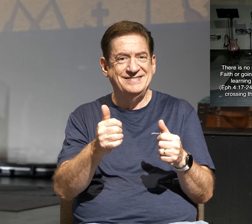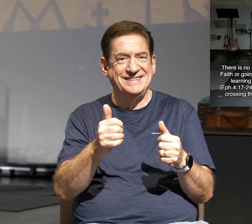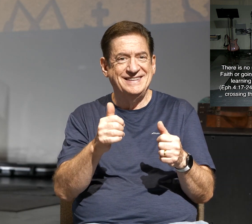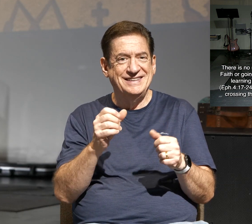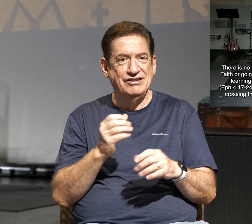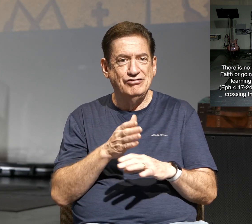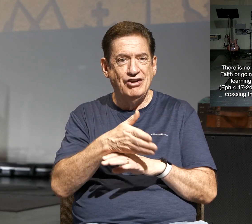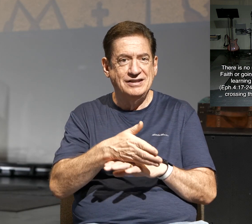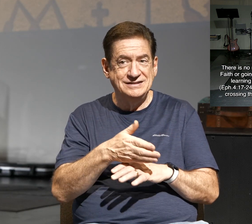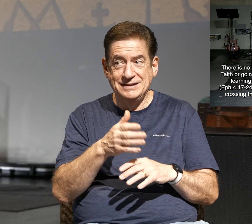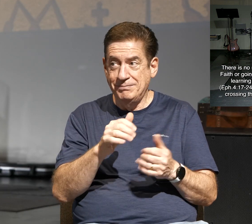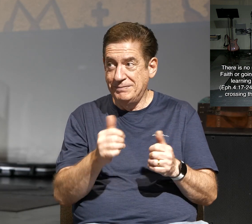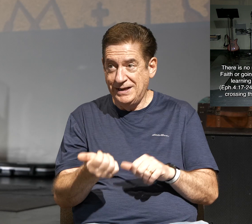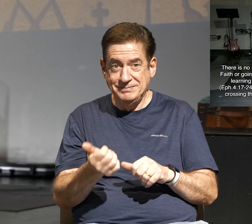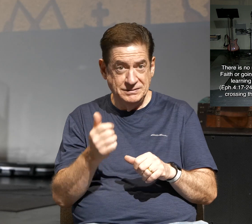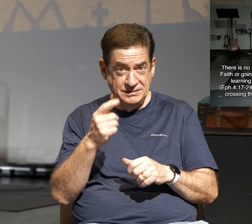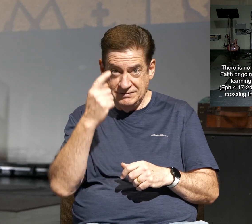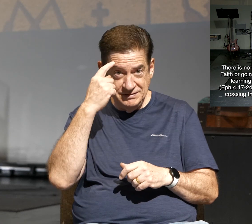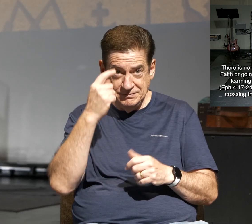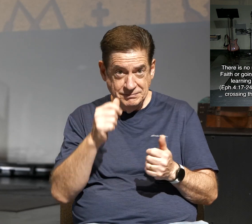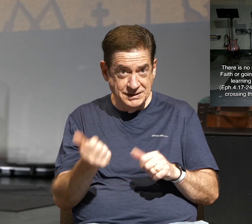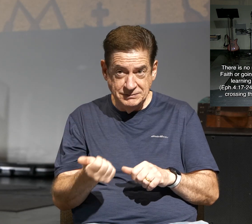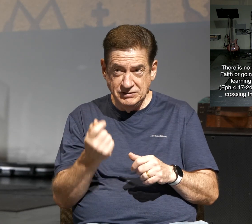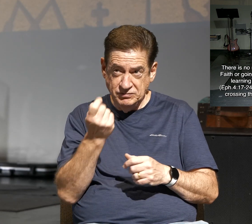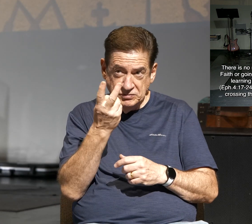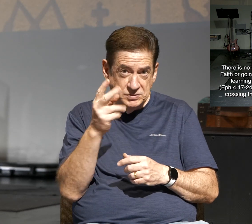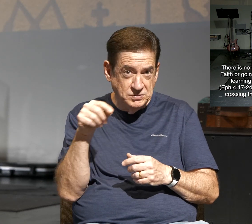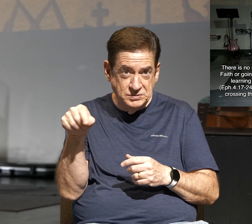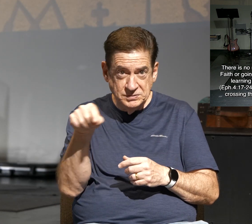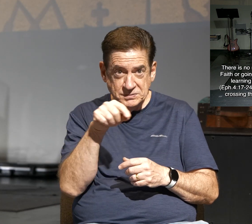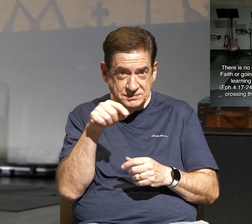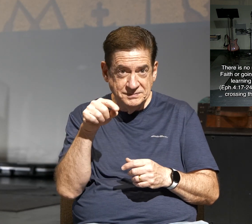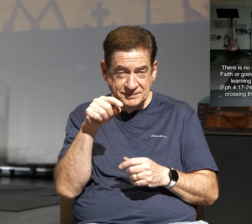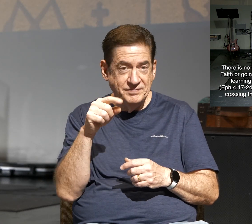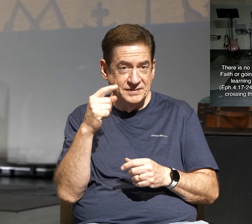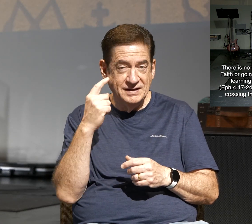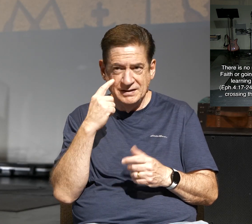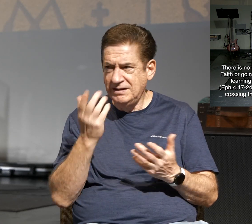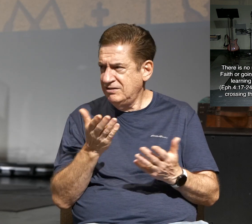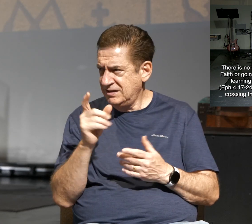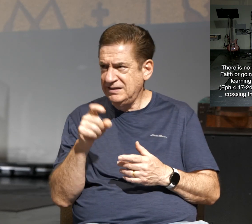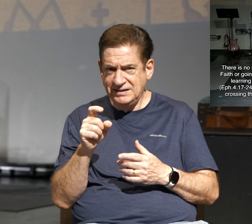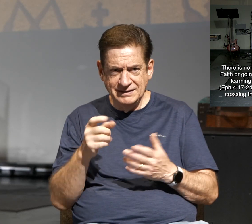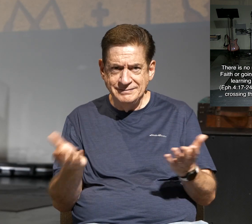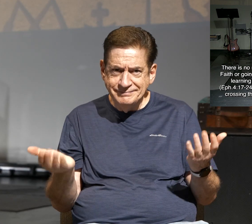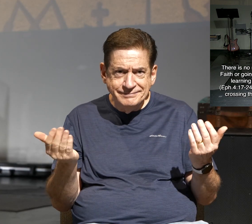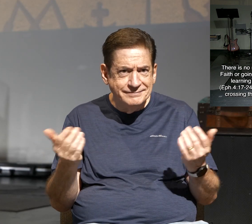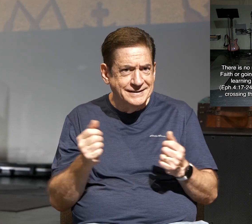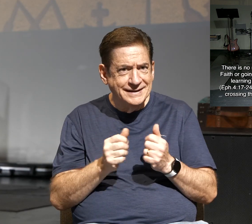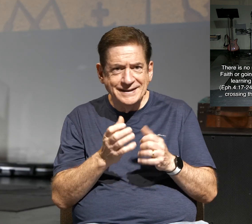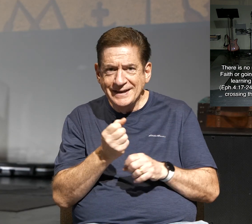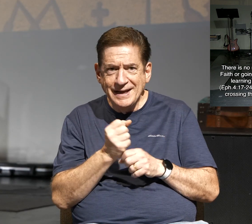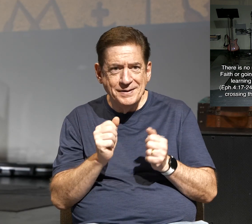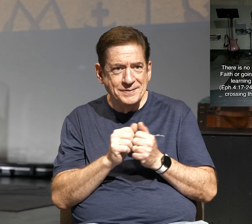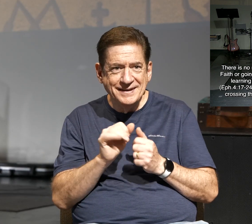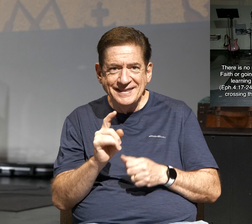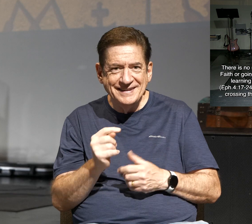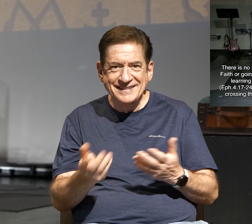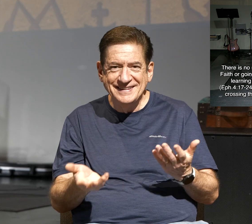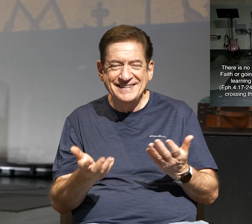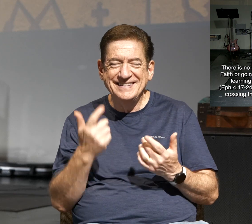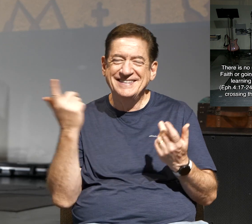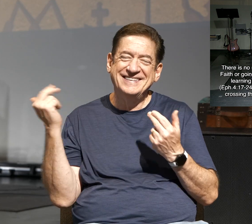think baptism? Okay, couple of you here, okay. How about over here? You guys need to get with it. Okay, I'm just